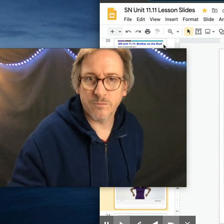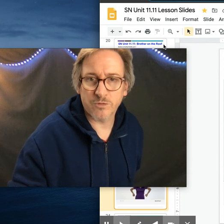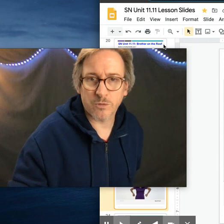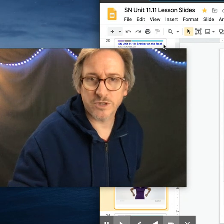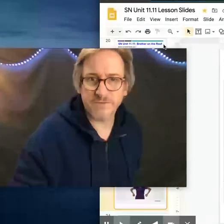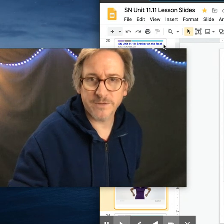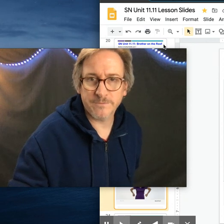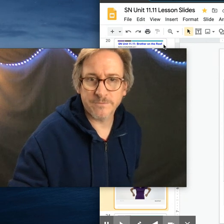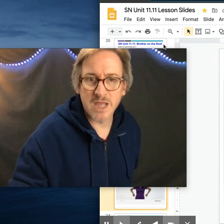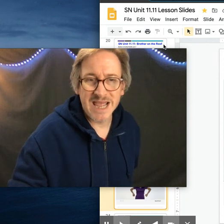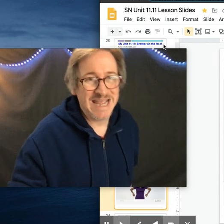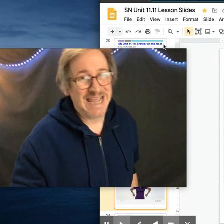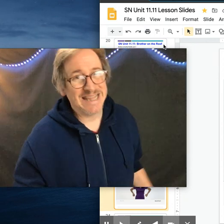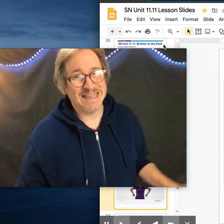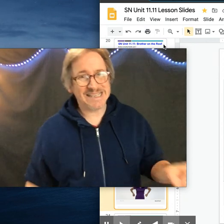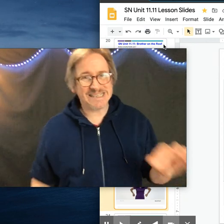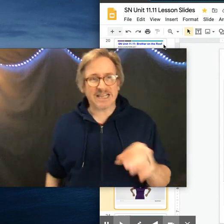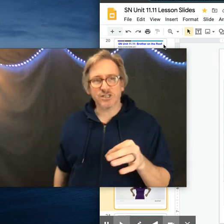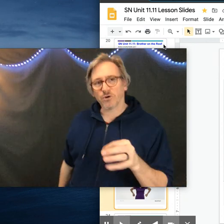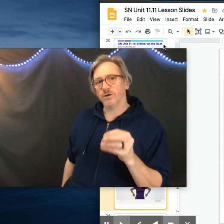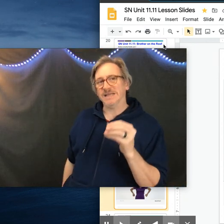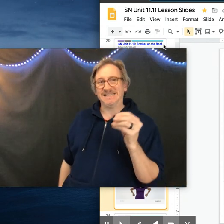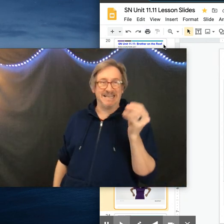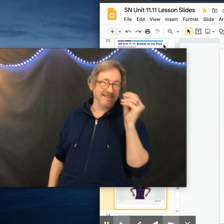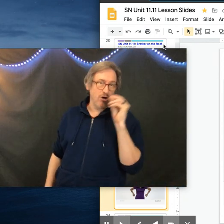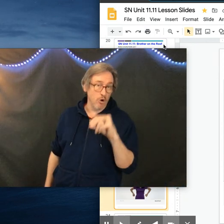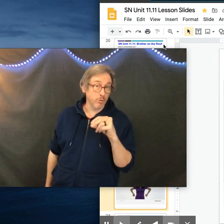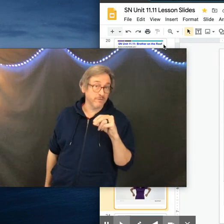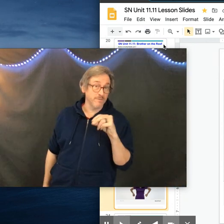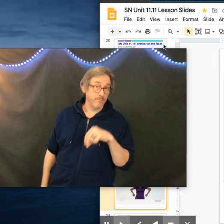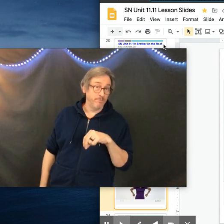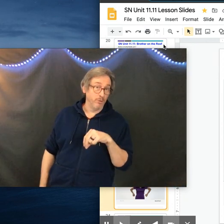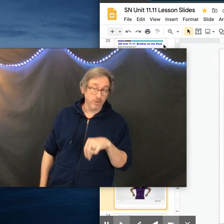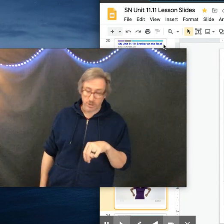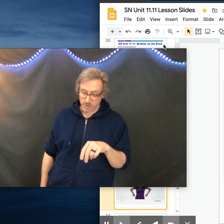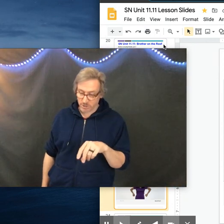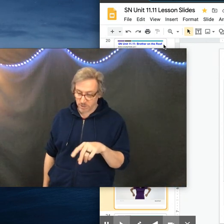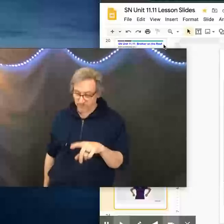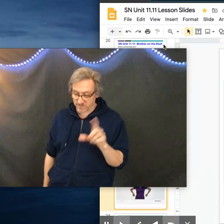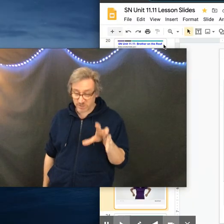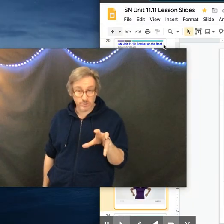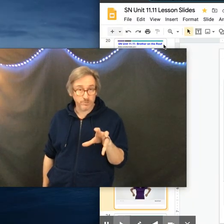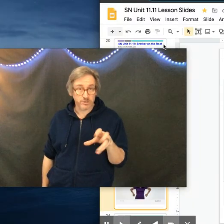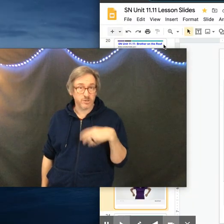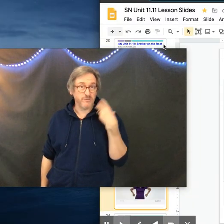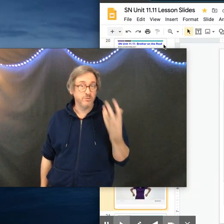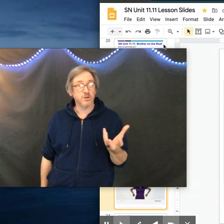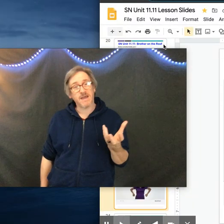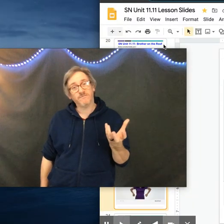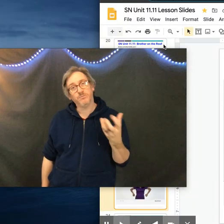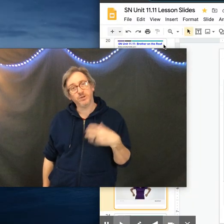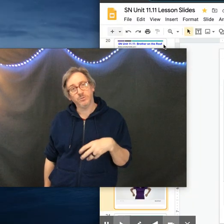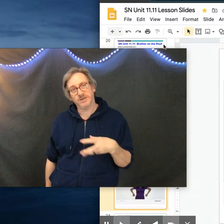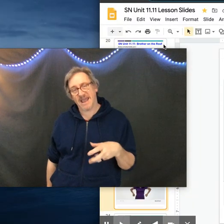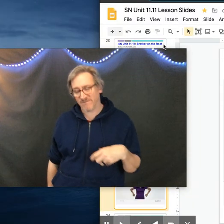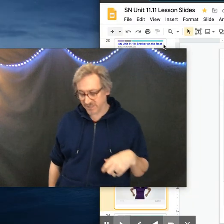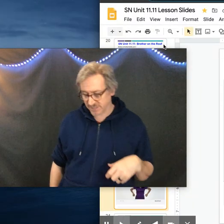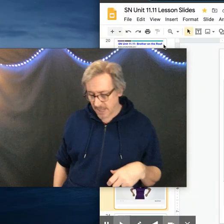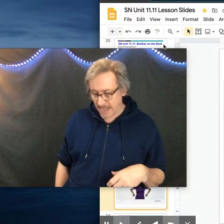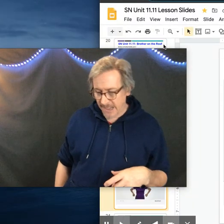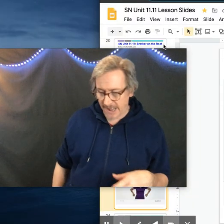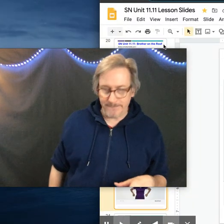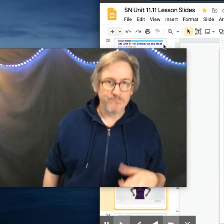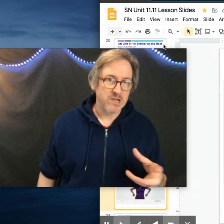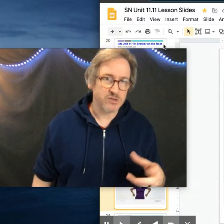with role shifting. This second story is the homework from the book from the student book. So if you don't have the book, you wouldn't have